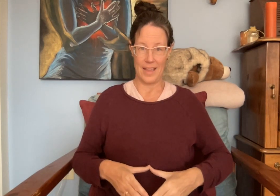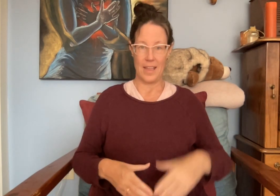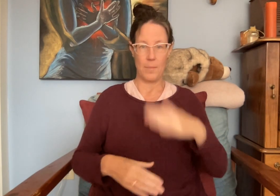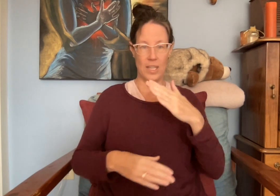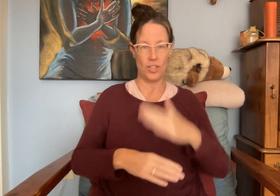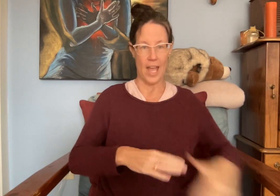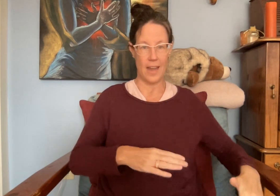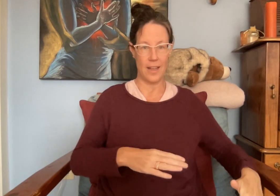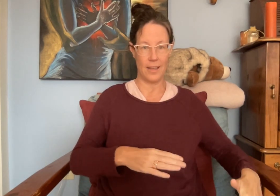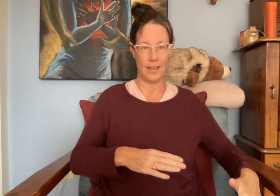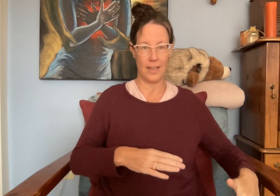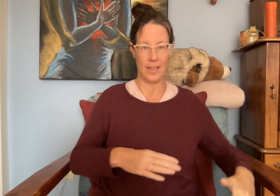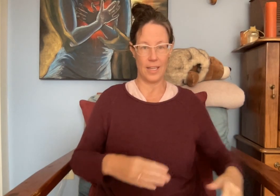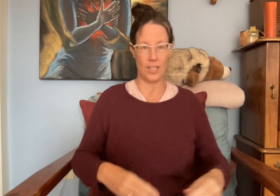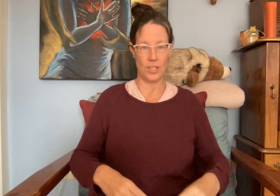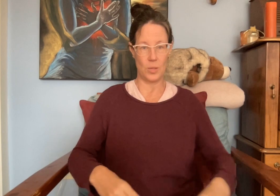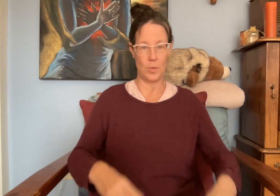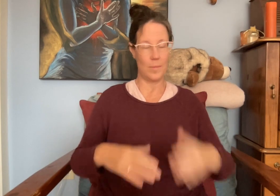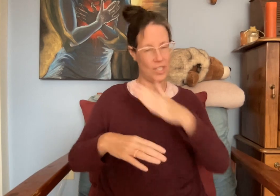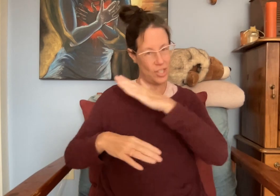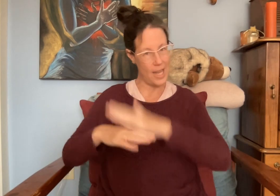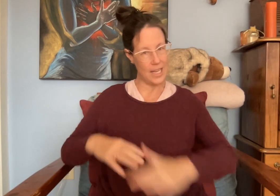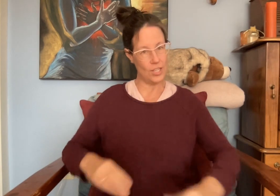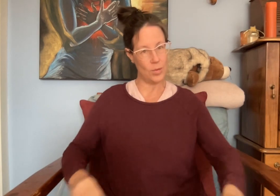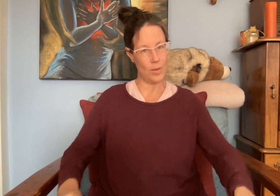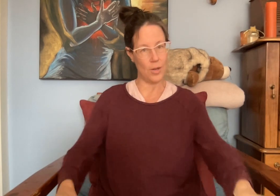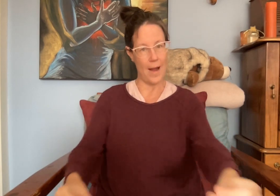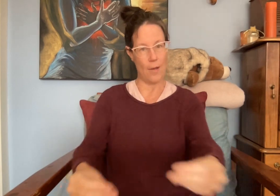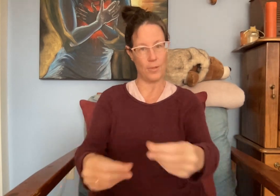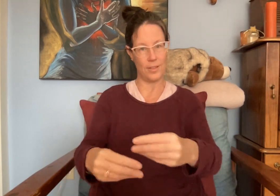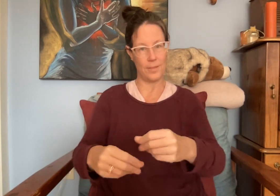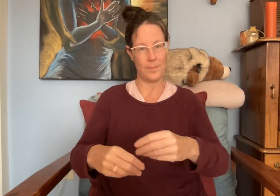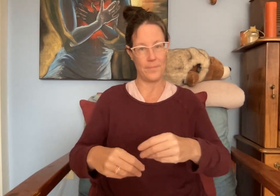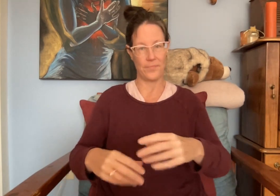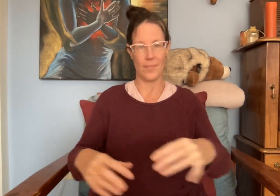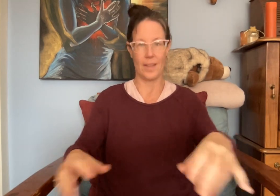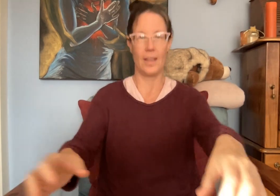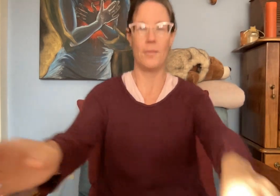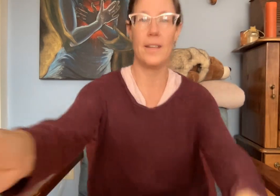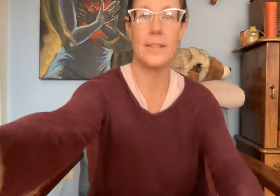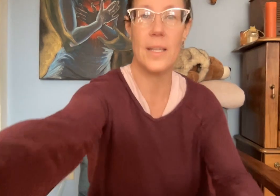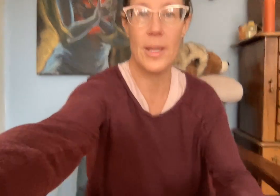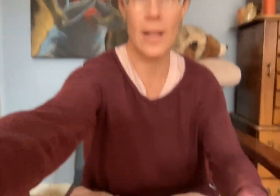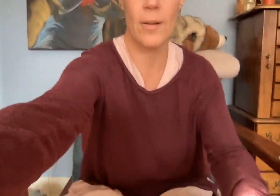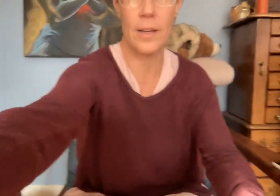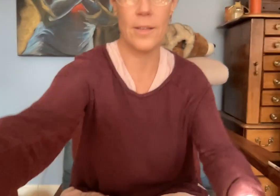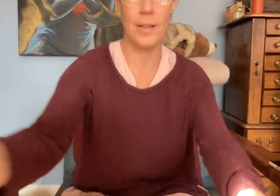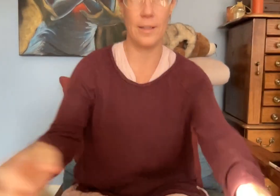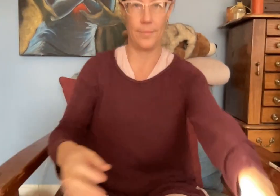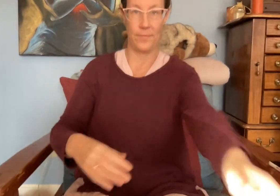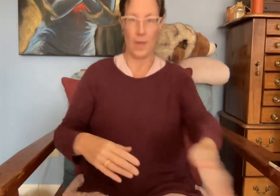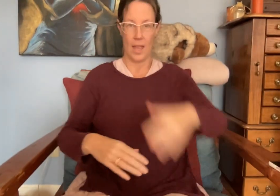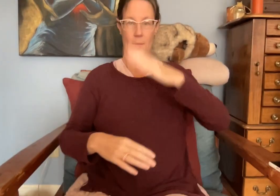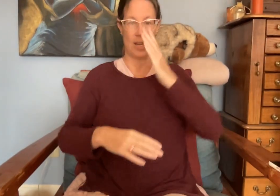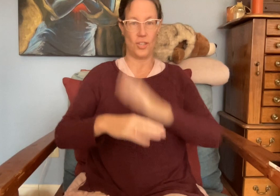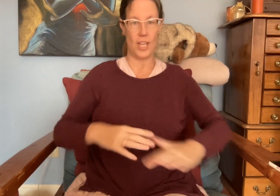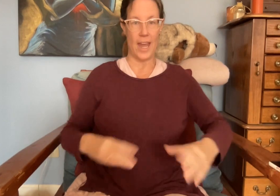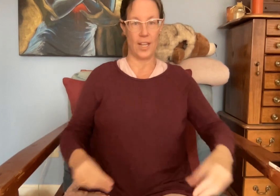be shed into the ground. Can't really see me there. I'm going to do this. Be shed into